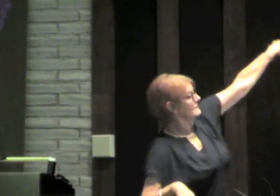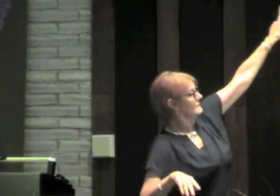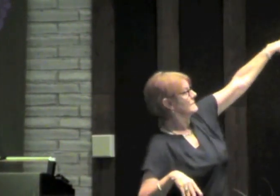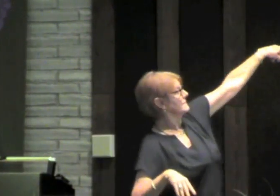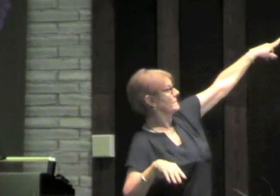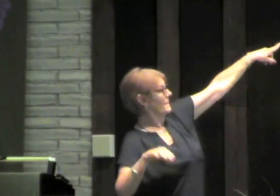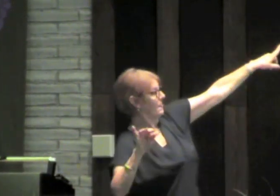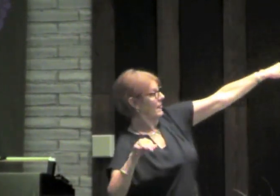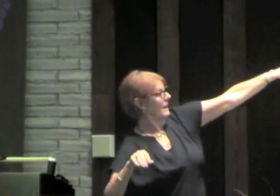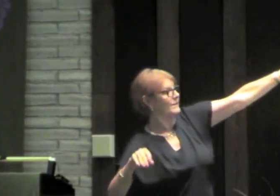now.